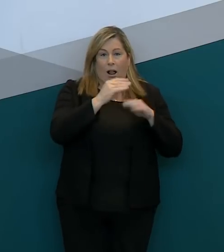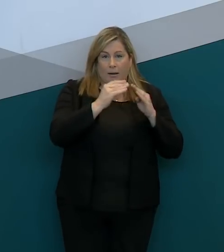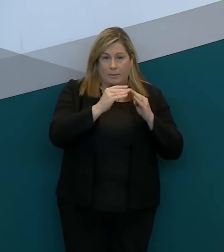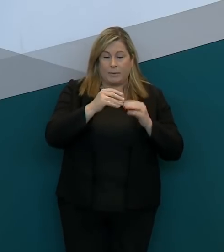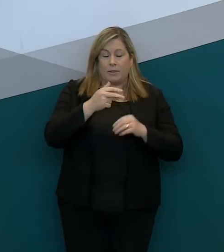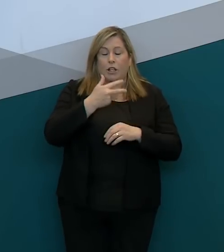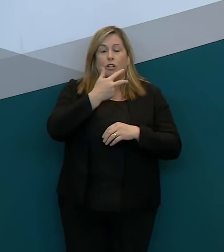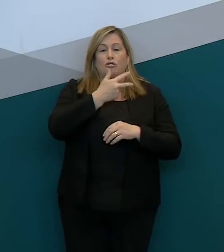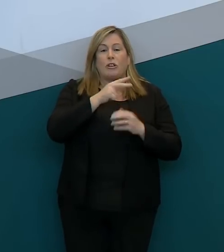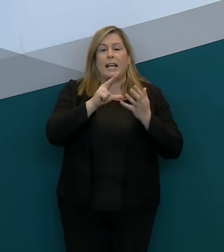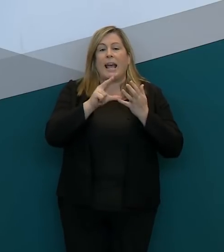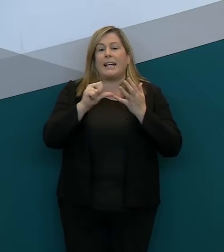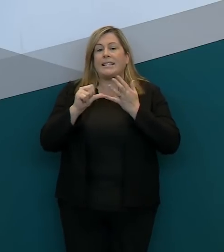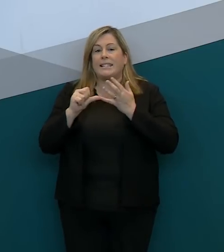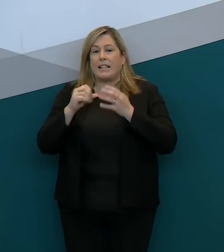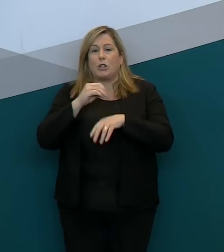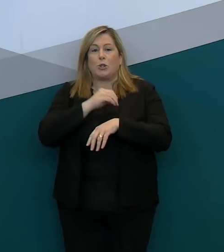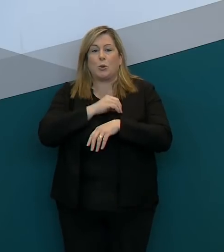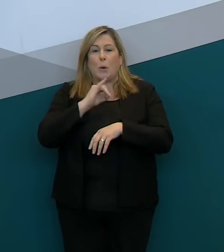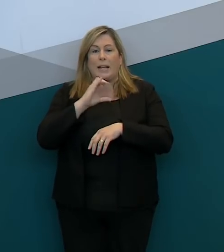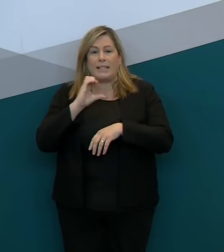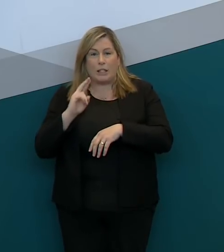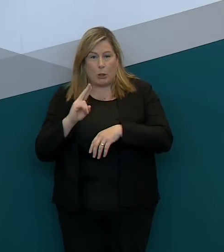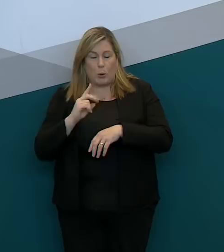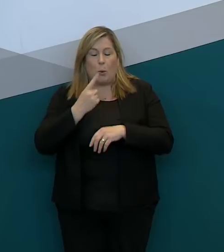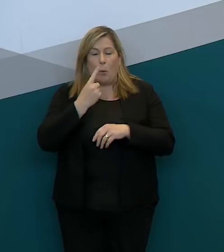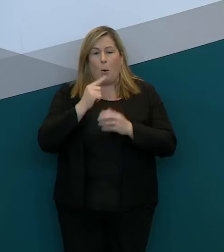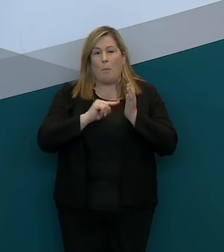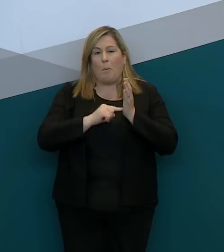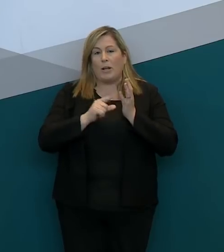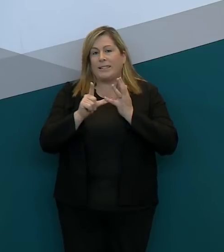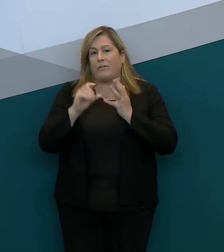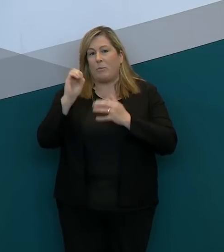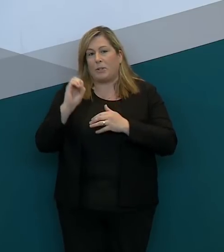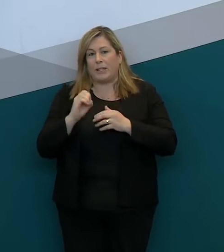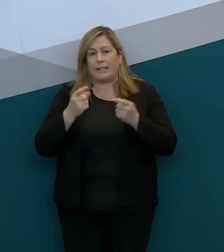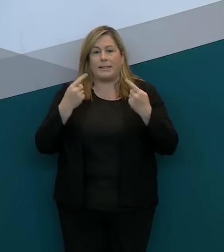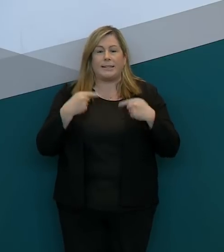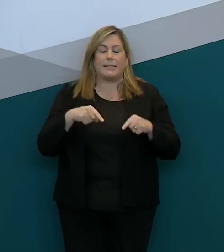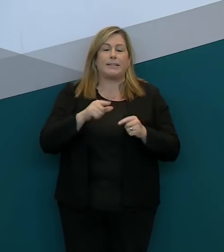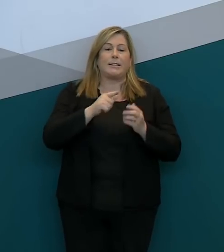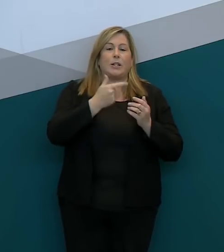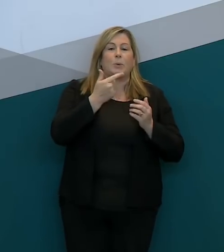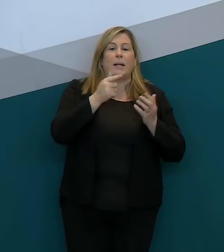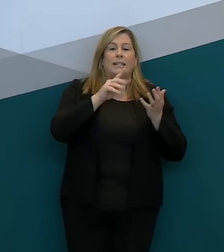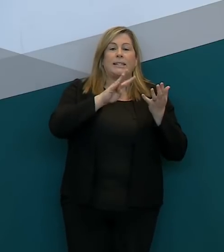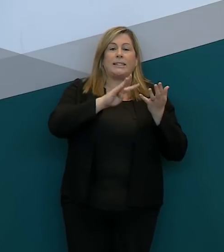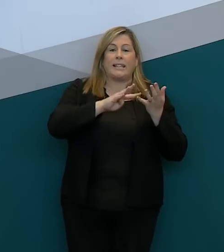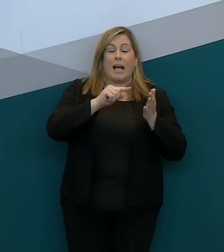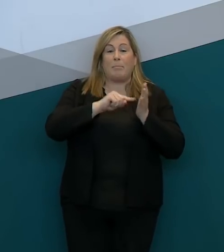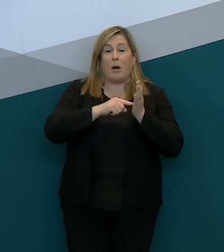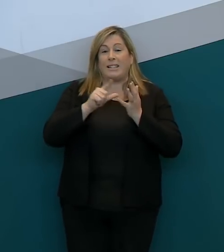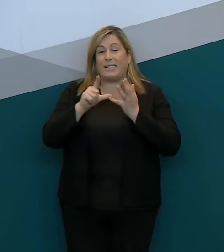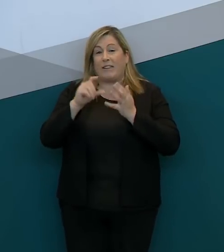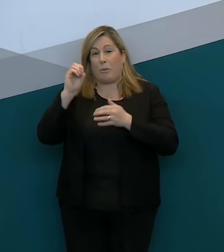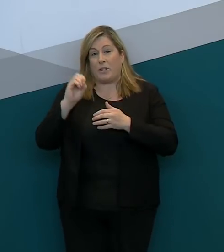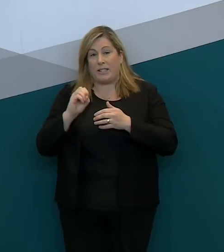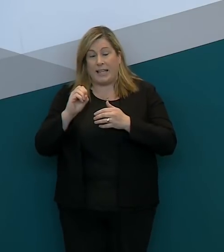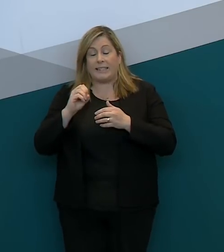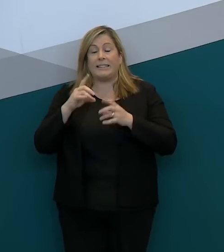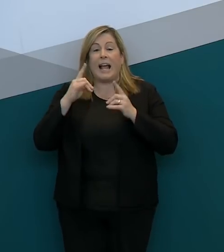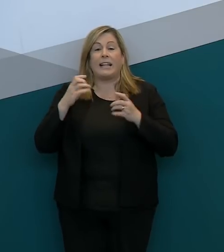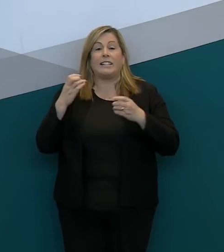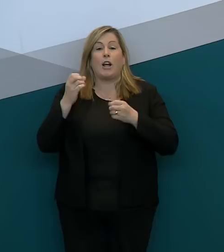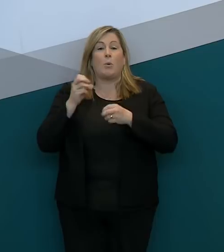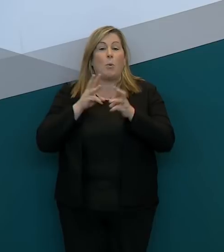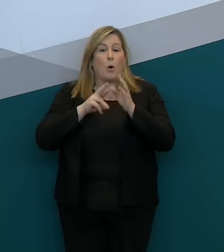386 have been admitted to intensive care at some point, that's 1.7%. 29.9% are healthcare workers. The male-female